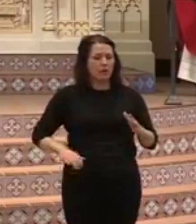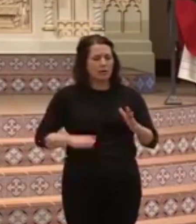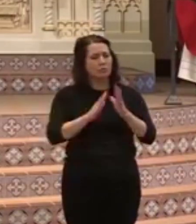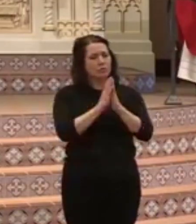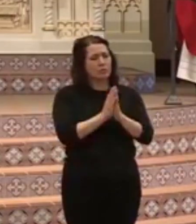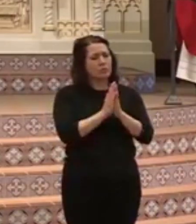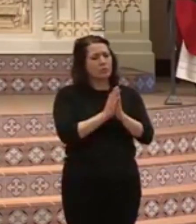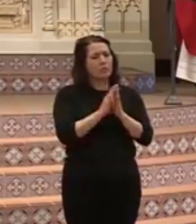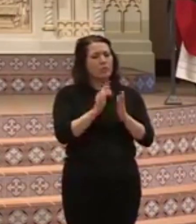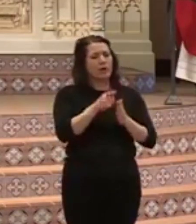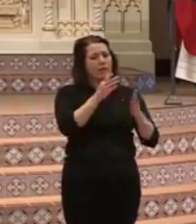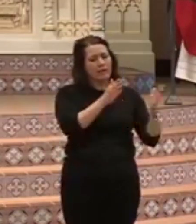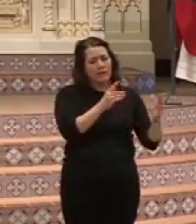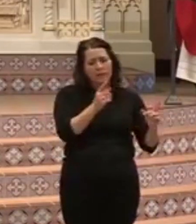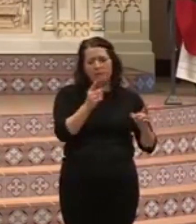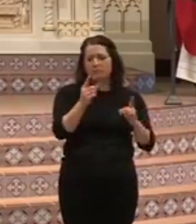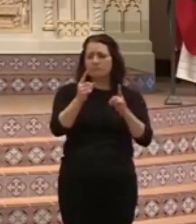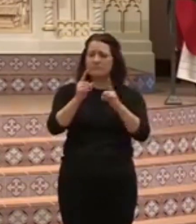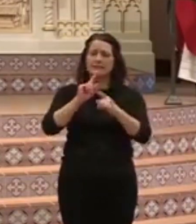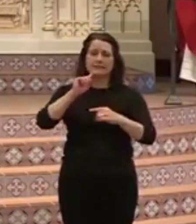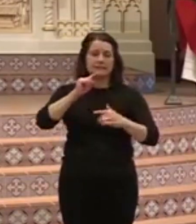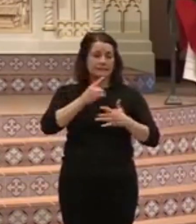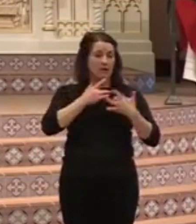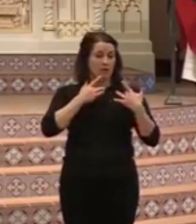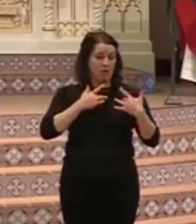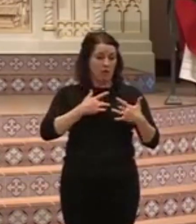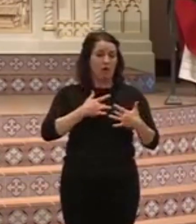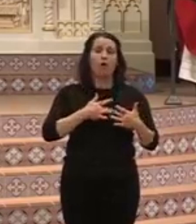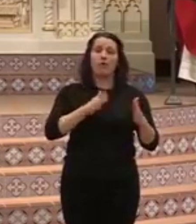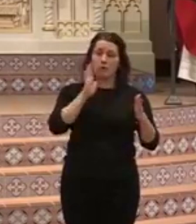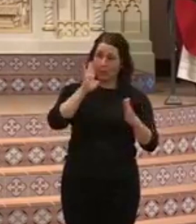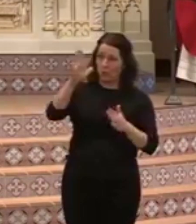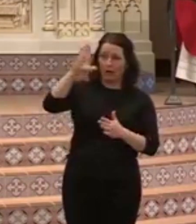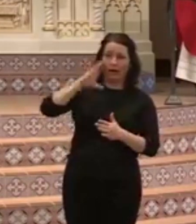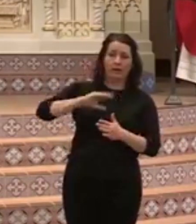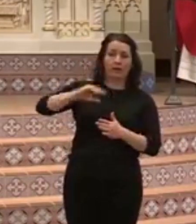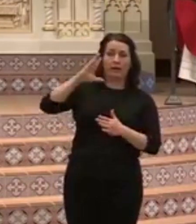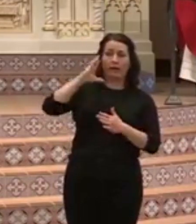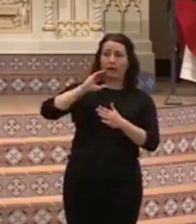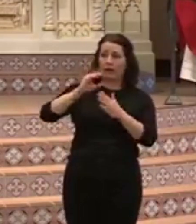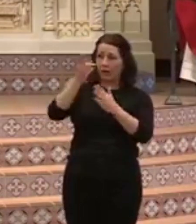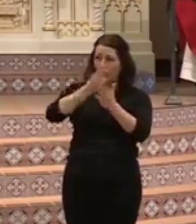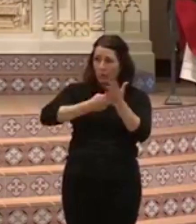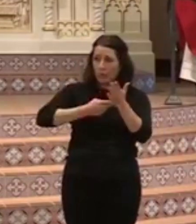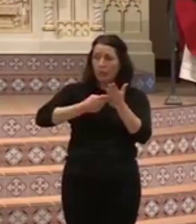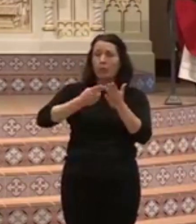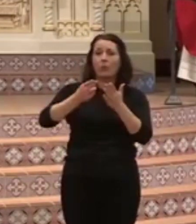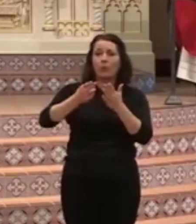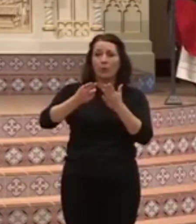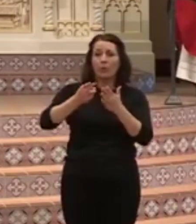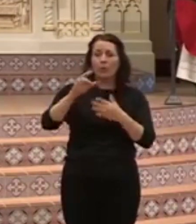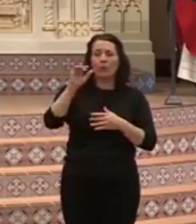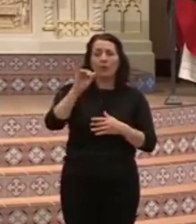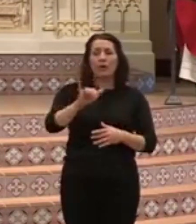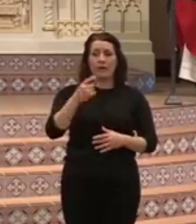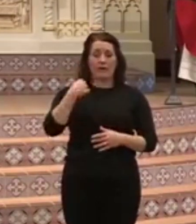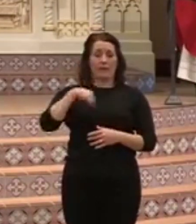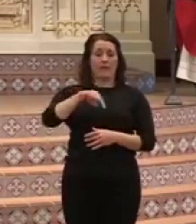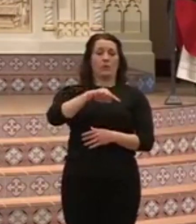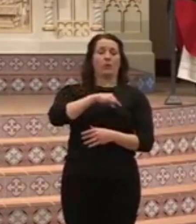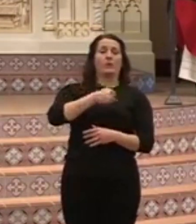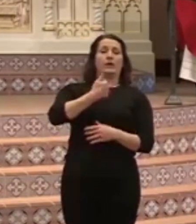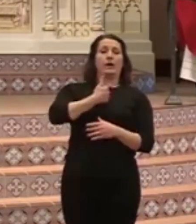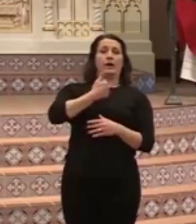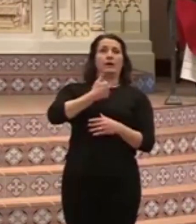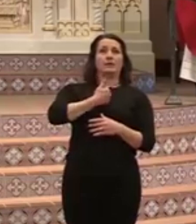a sincere heart, they may find the truth, and that we ourselves,